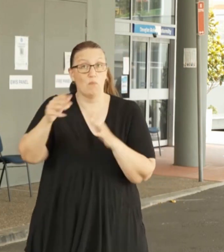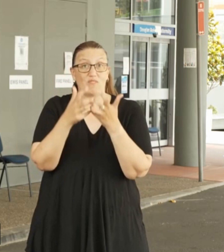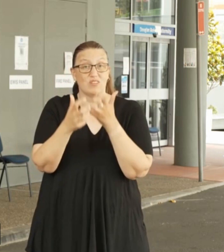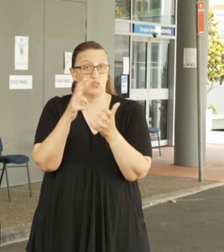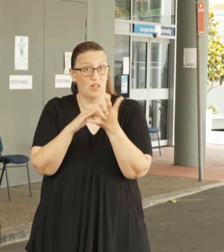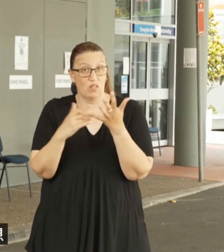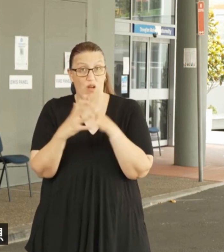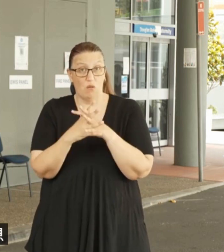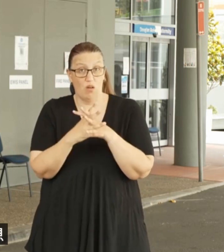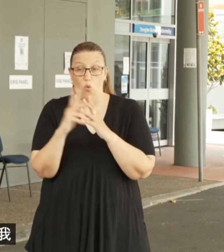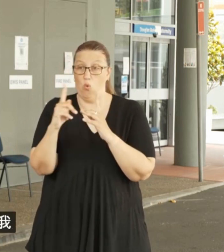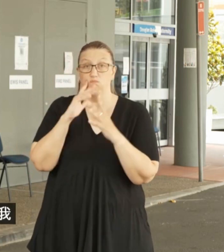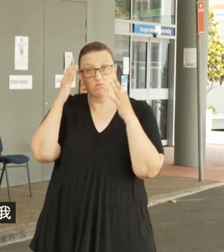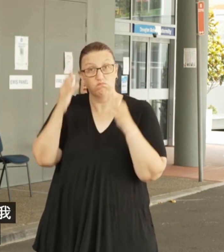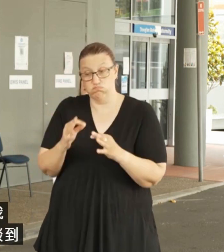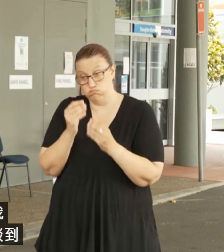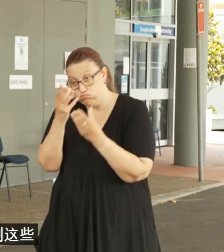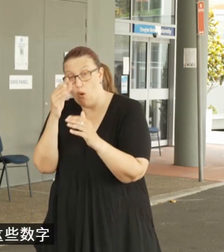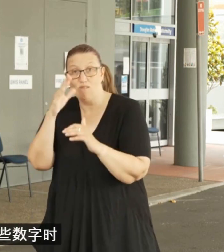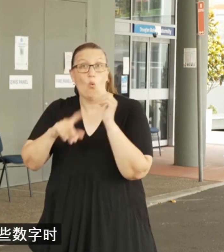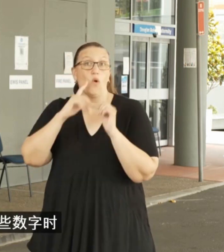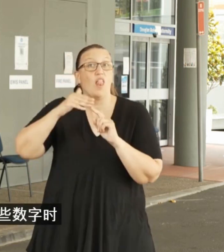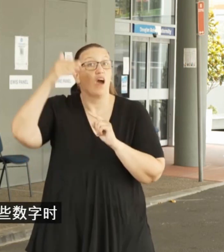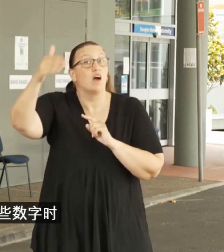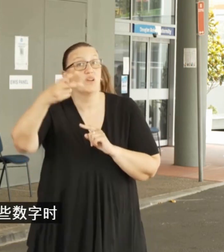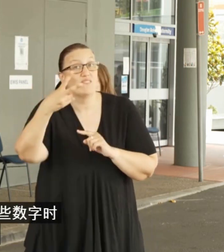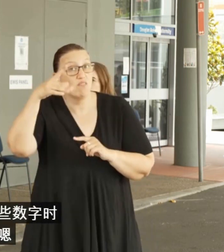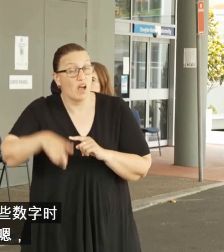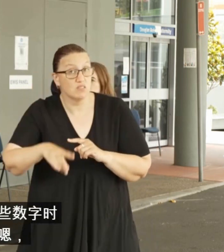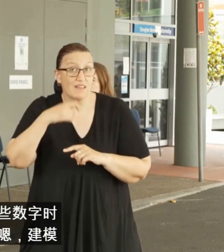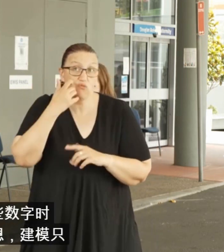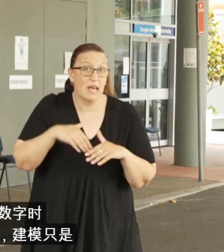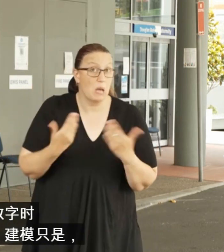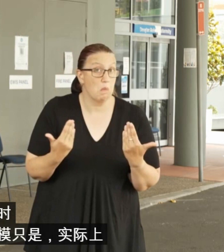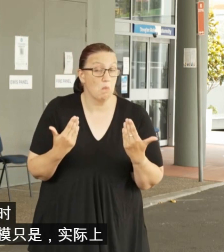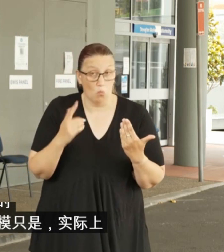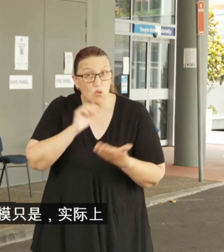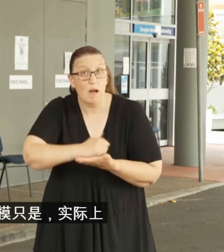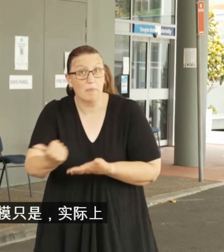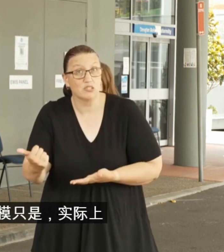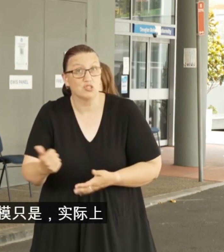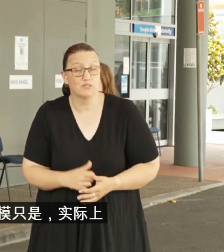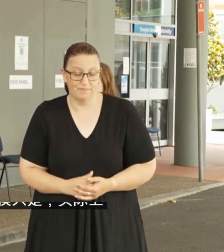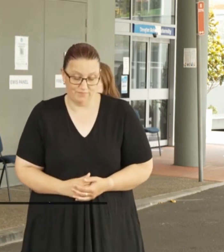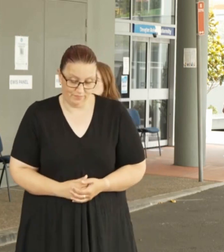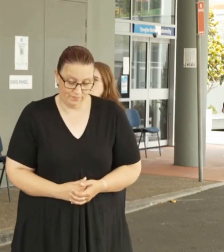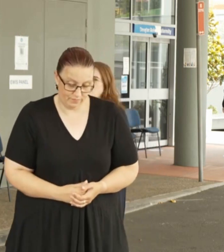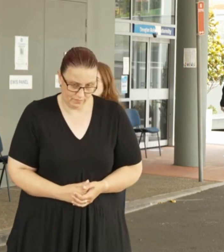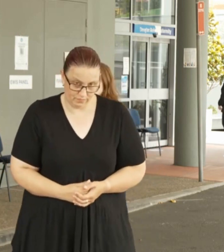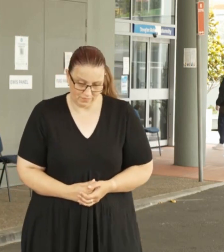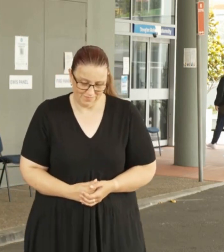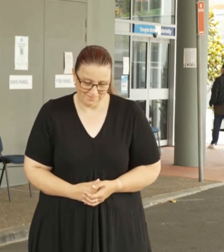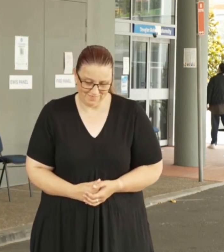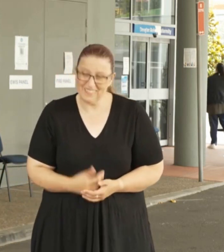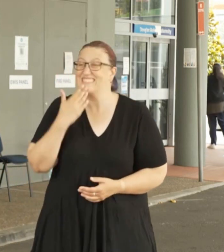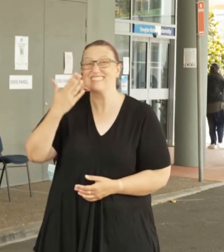publishing I think I made the point when I talked about those figures the other day that modelling is only, and actually it's similar to what I was just talking about, modelling is only